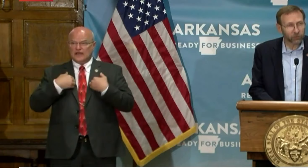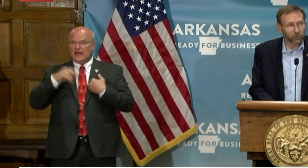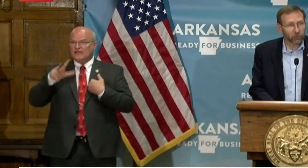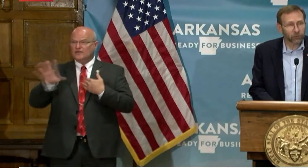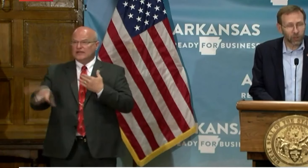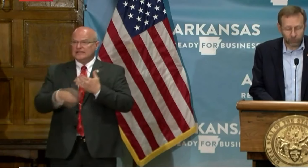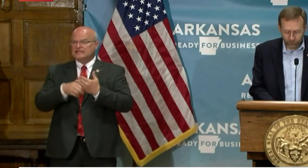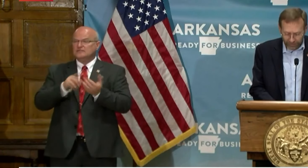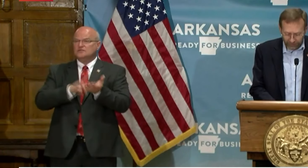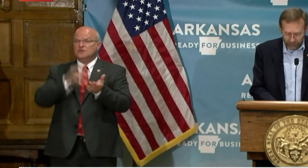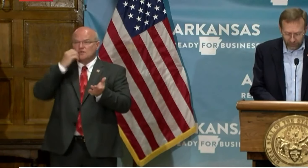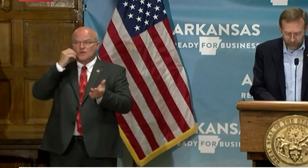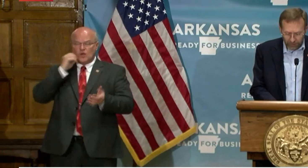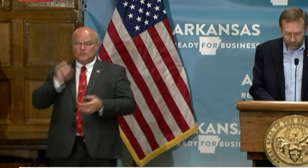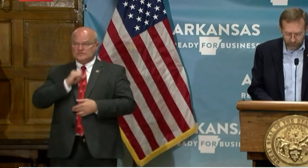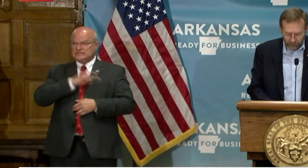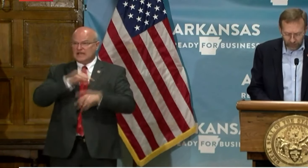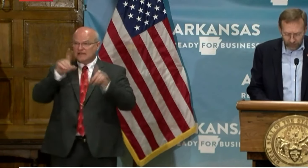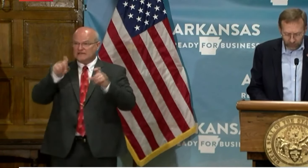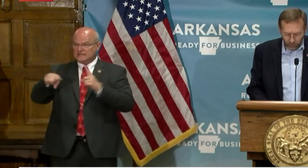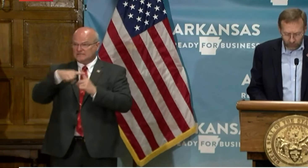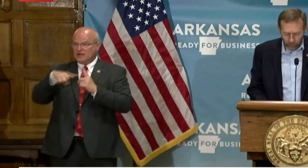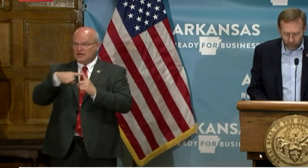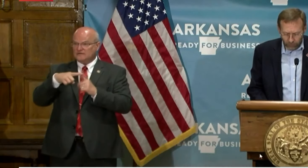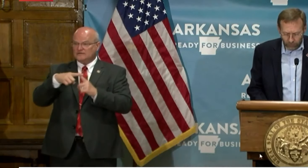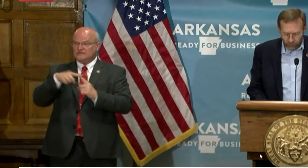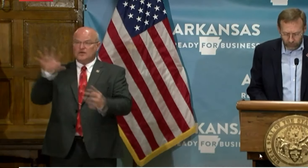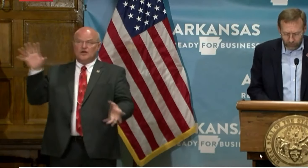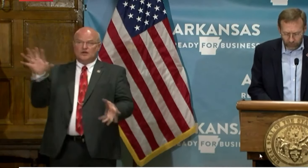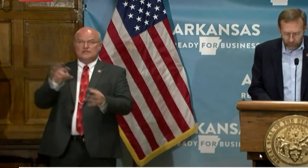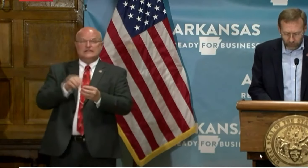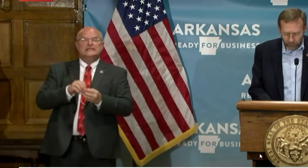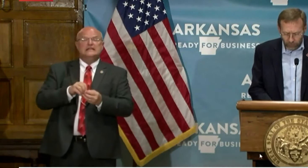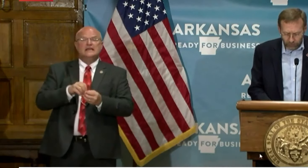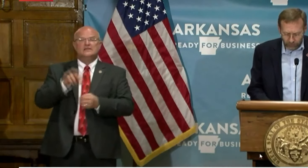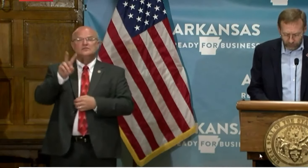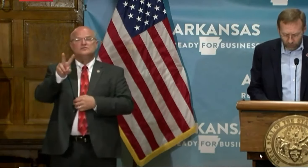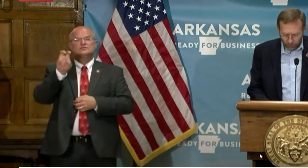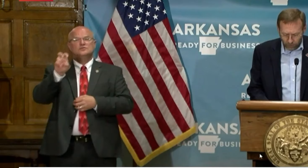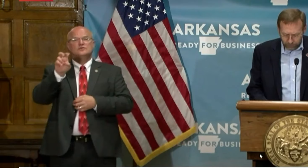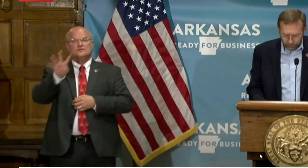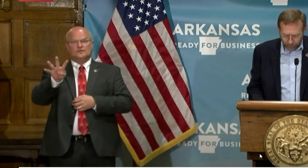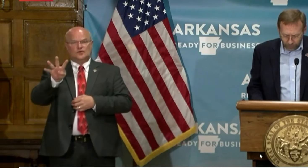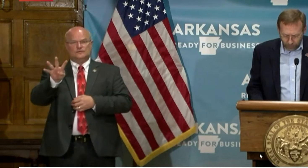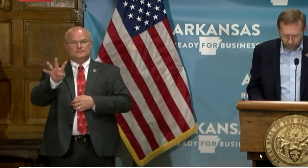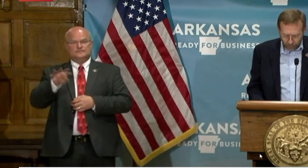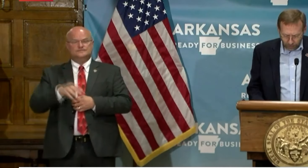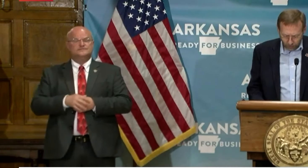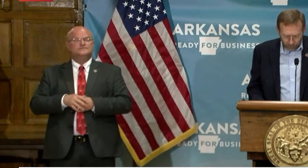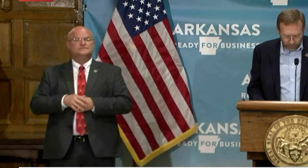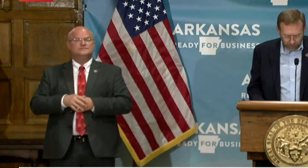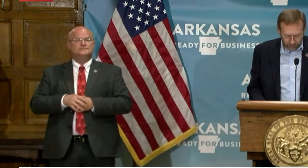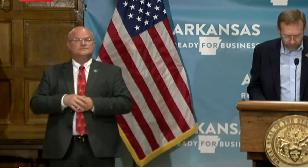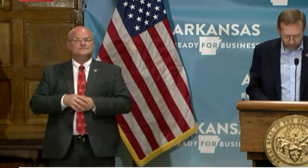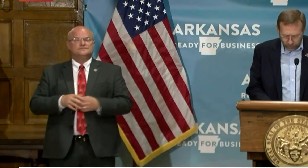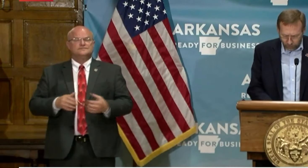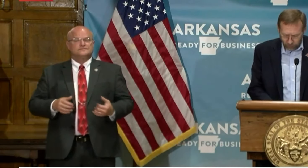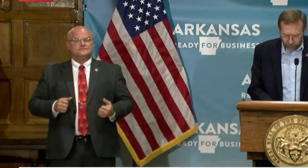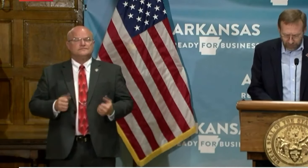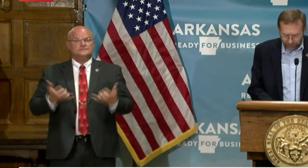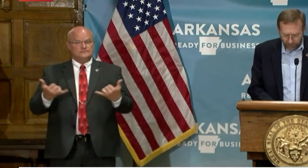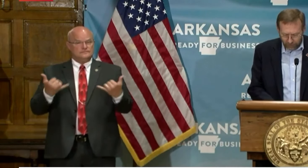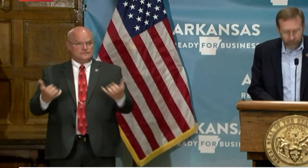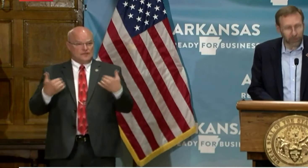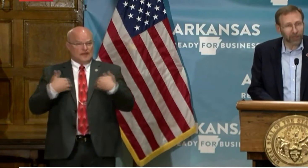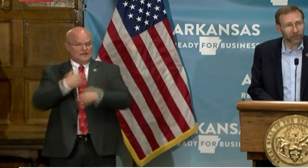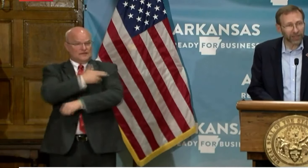3 additional nursing home staff test positive, so our total there is 204. We